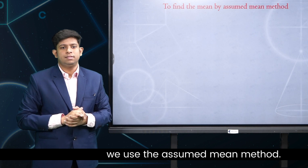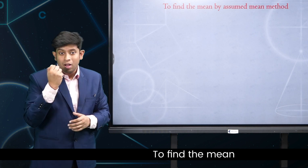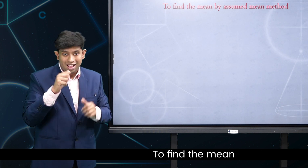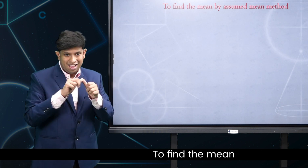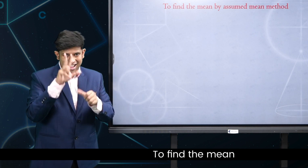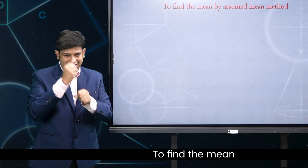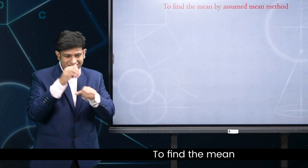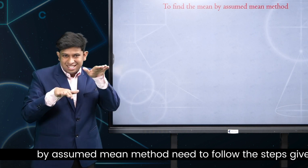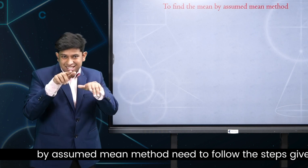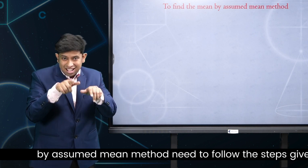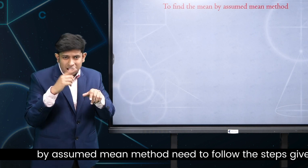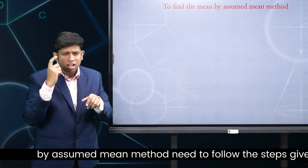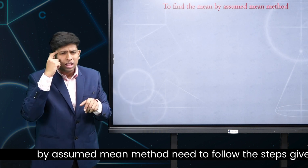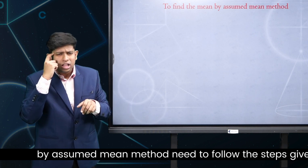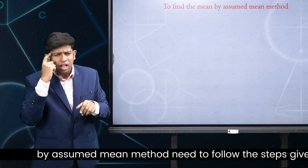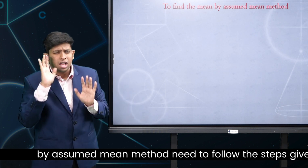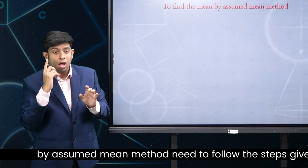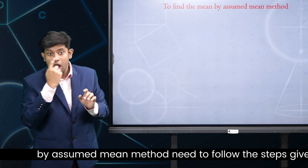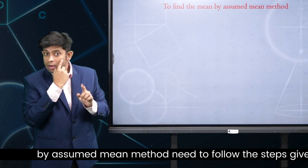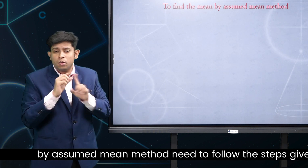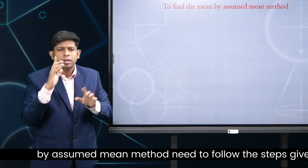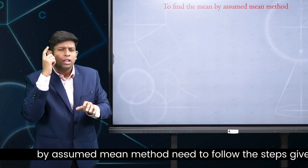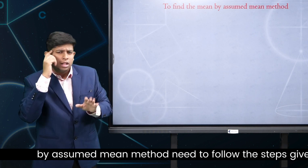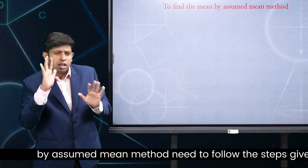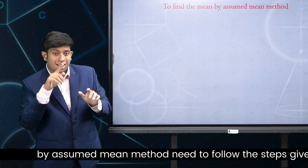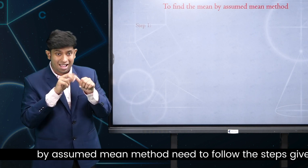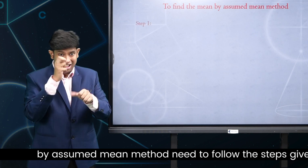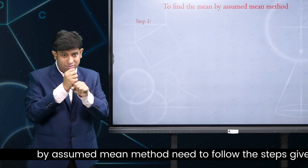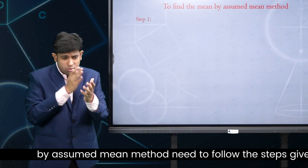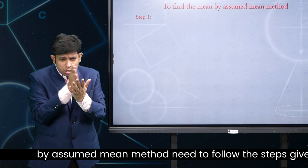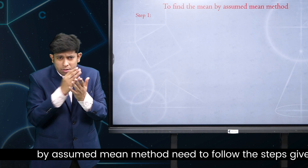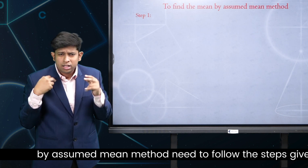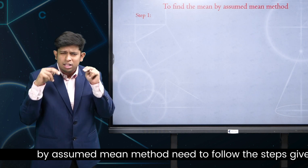To find the mean by assumed mean method, need to follow the steps given below.